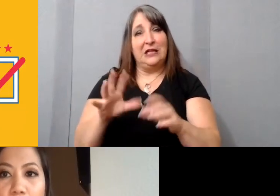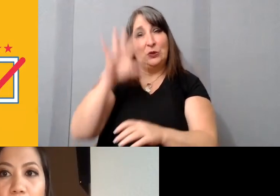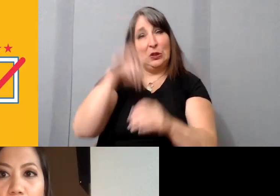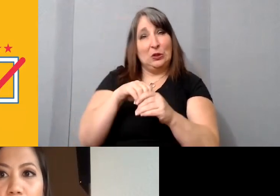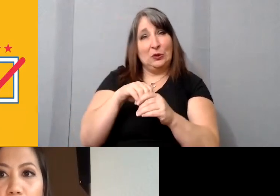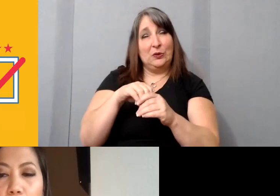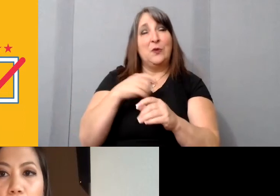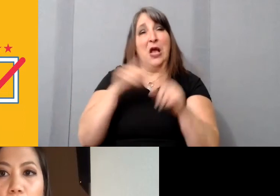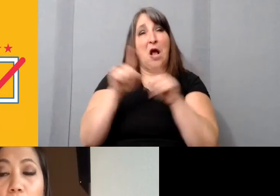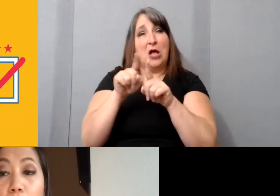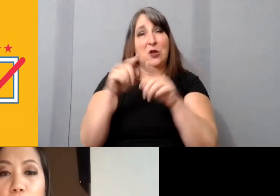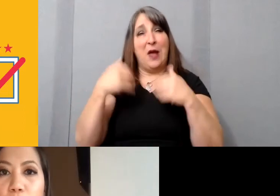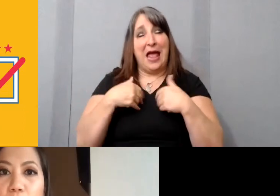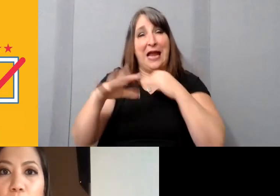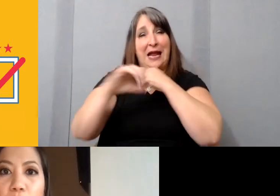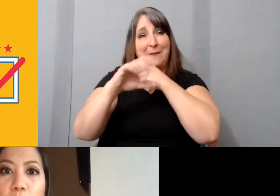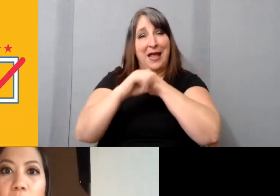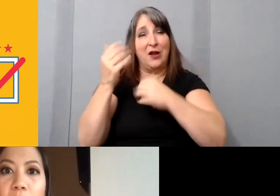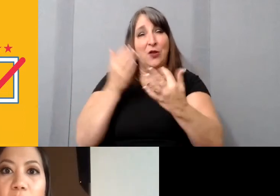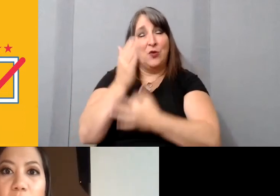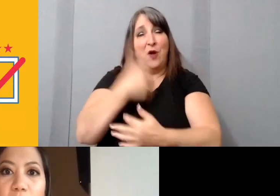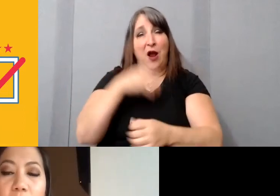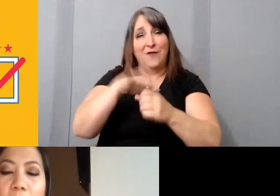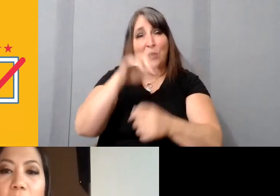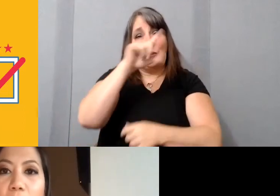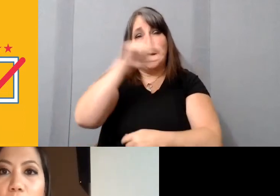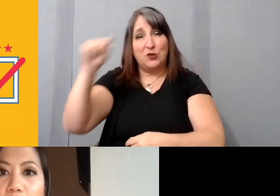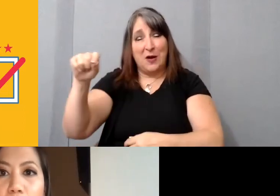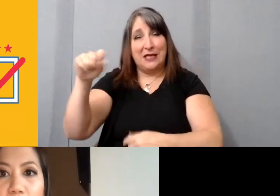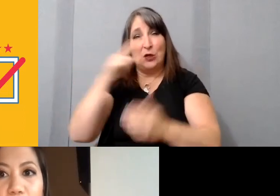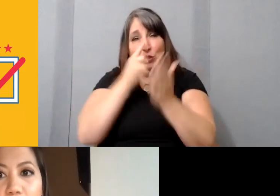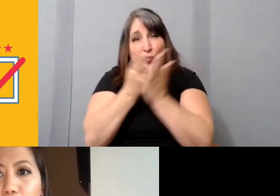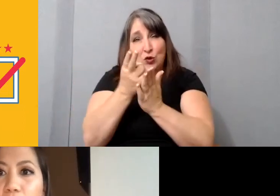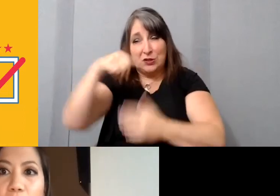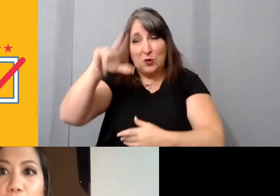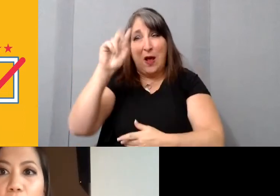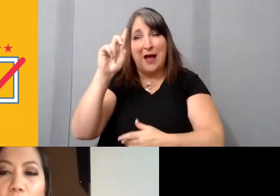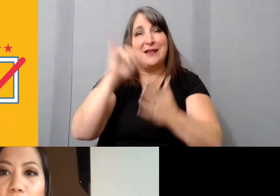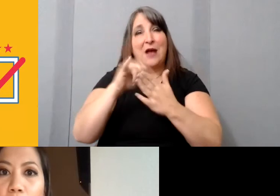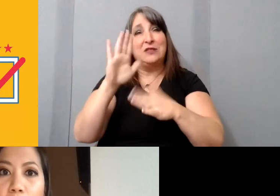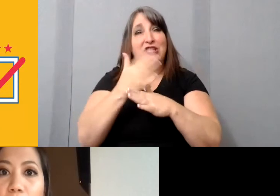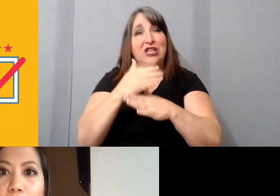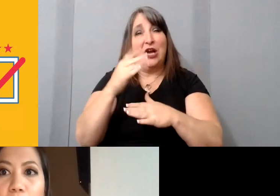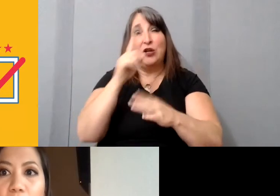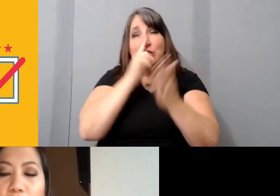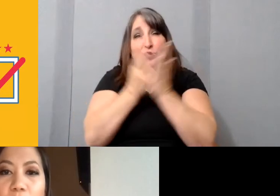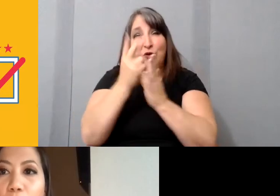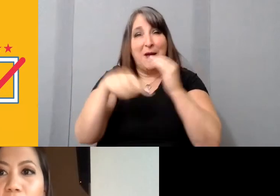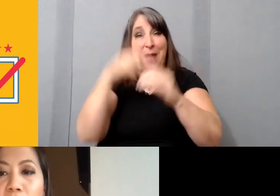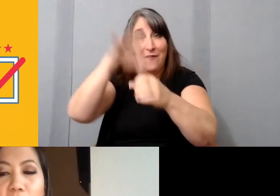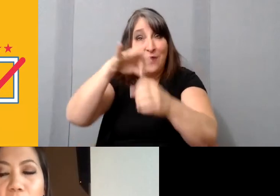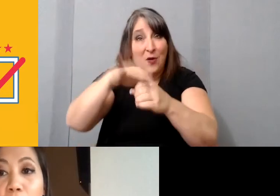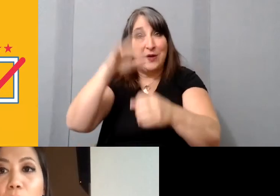a campaign through our Vote 2020 Truth Squad. This campaign effort was simply to share the truth about voting and vote by mail. And this was